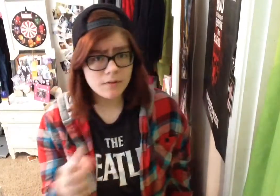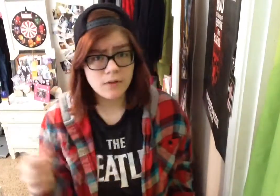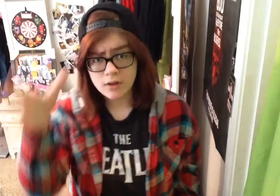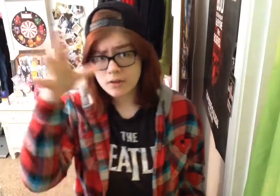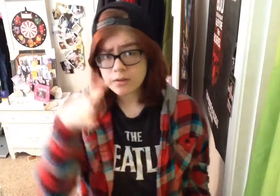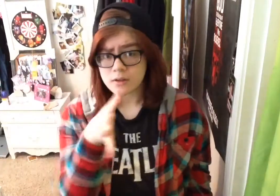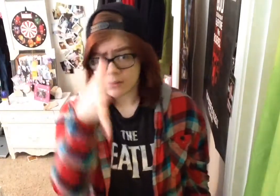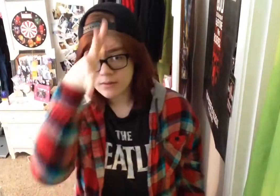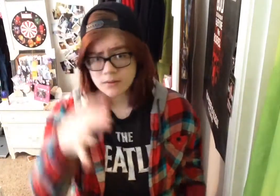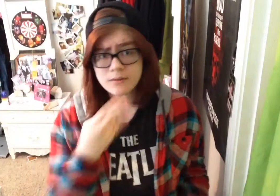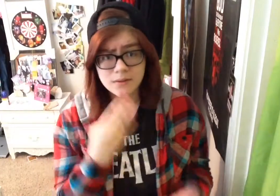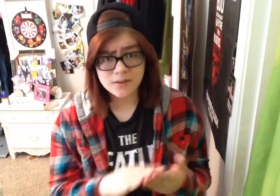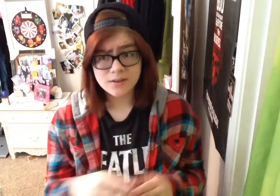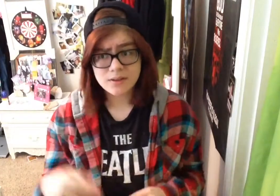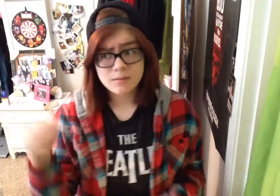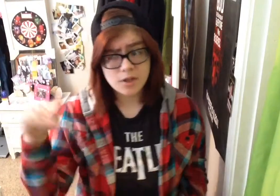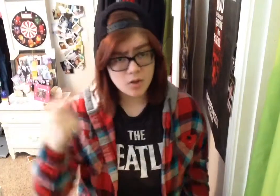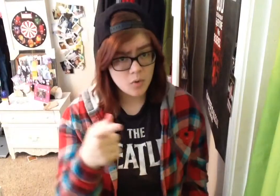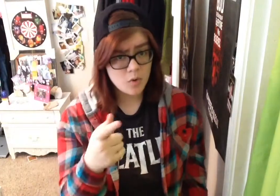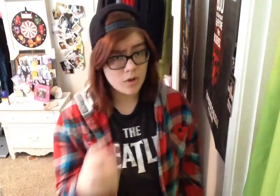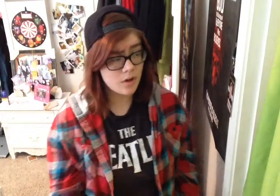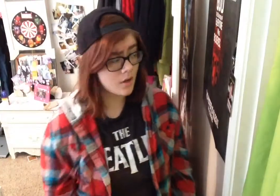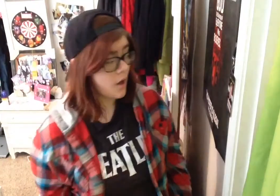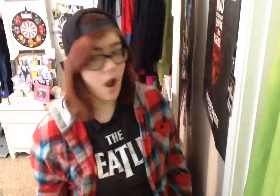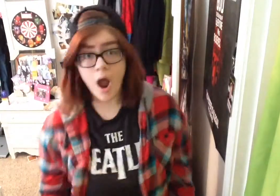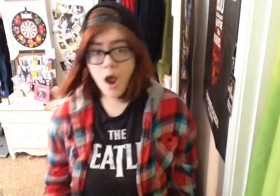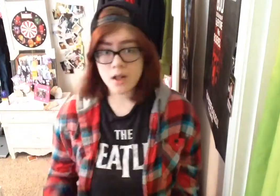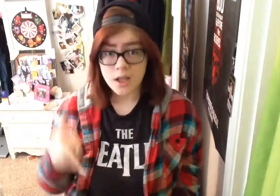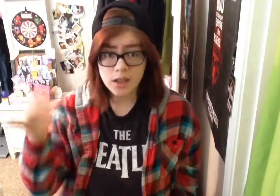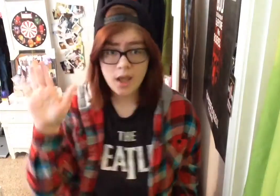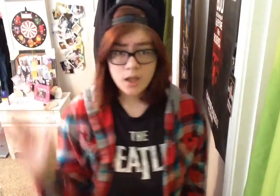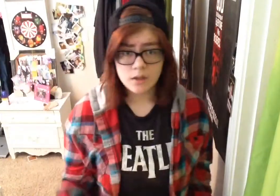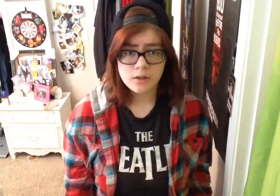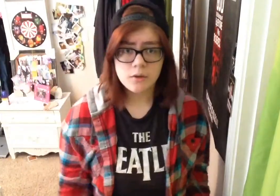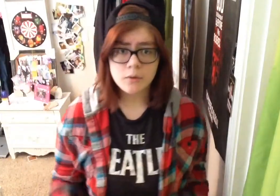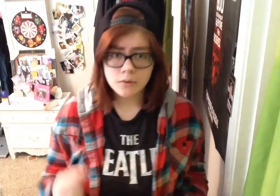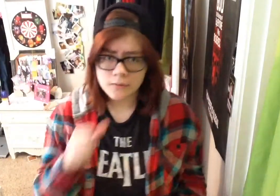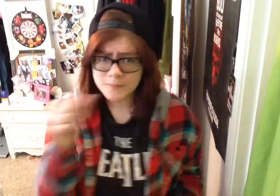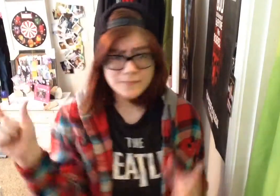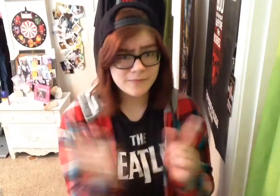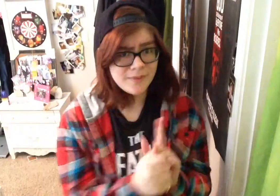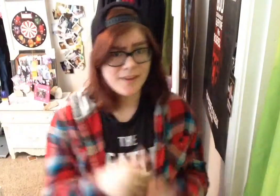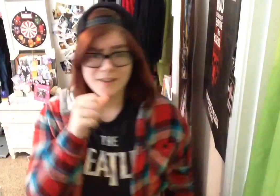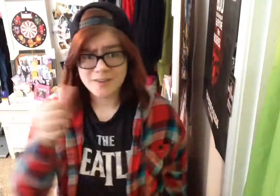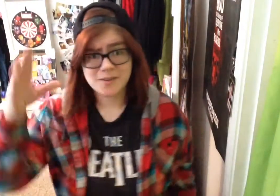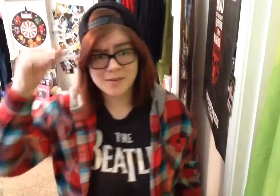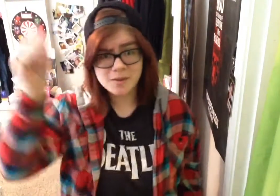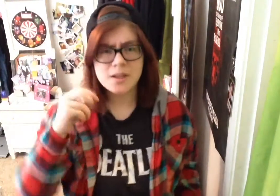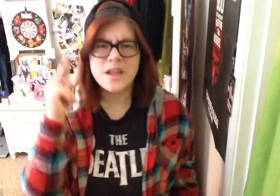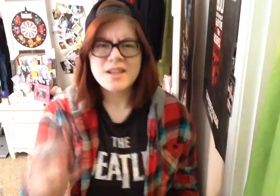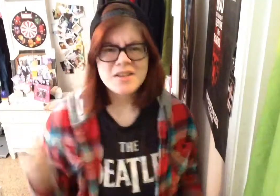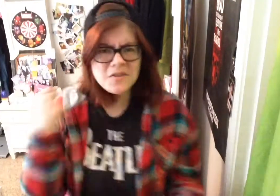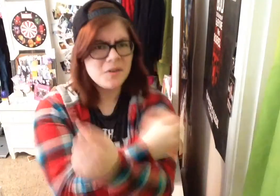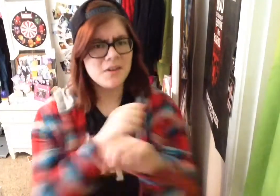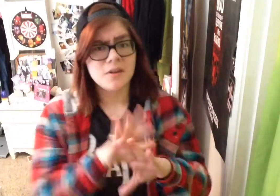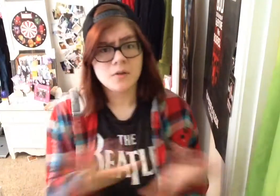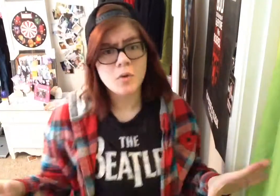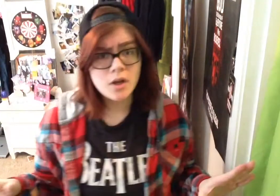father's a scoundrel, and so it seems to you. Is it like that? Yeah, I don't fool around. I'm not your little schoolboy. see you on the dueling